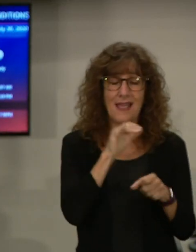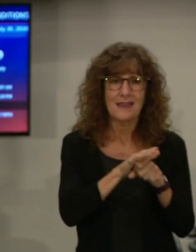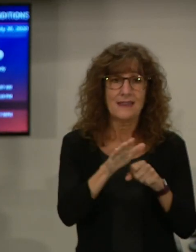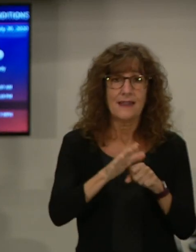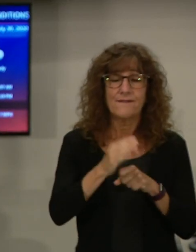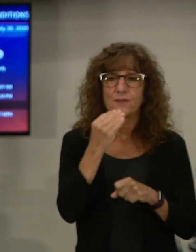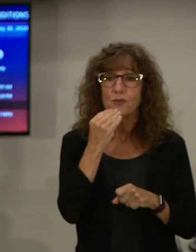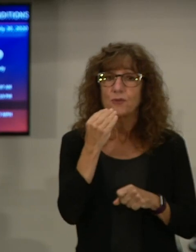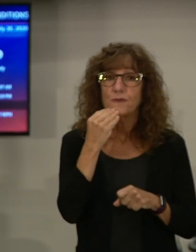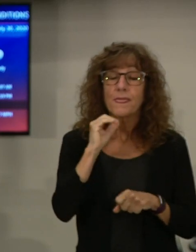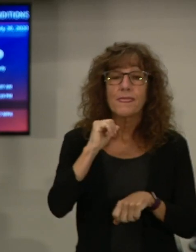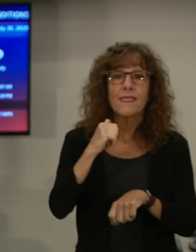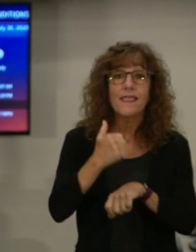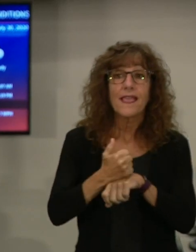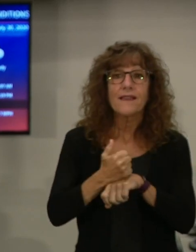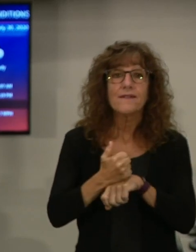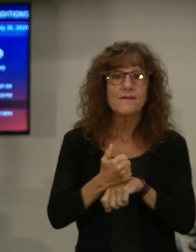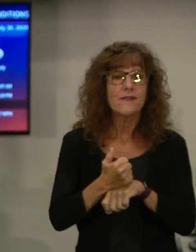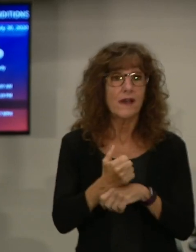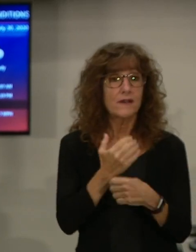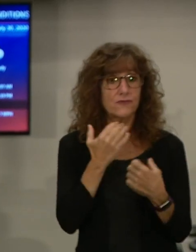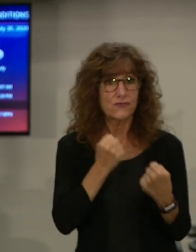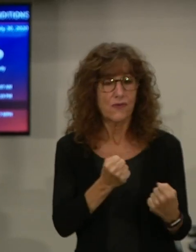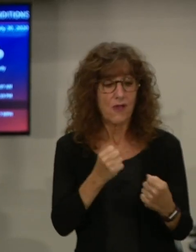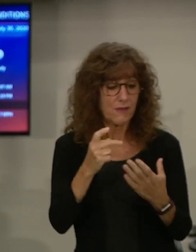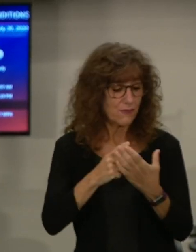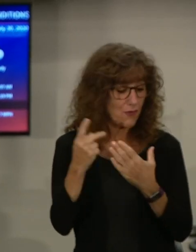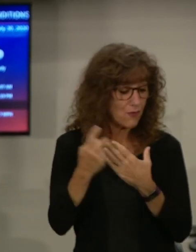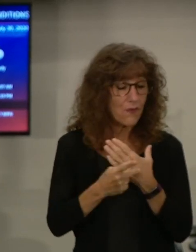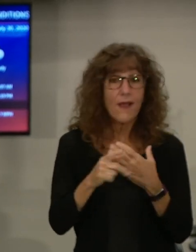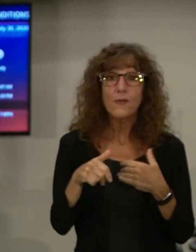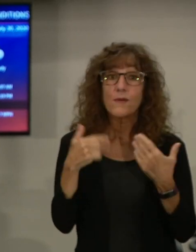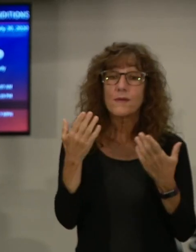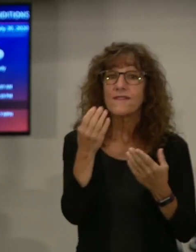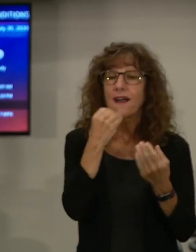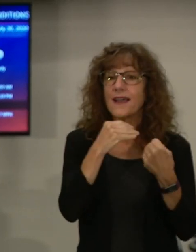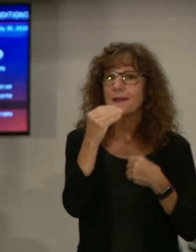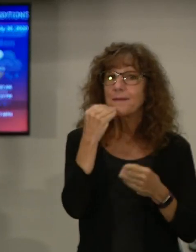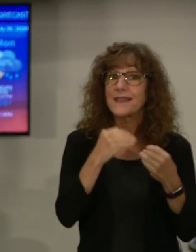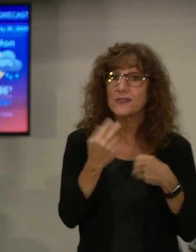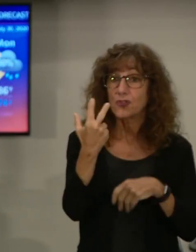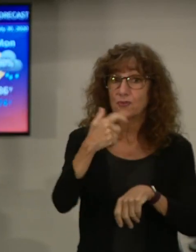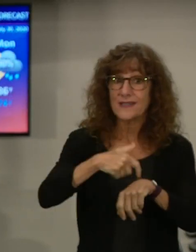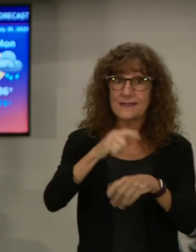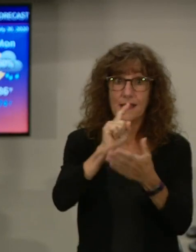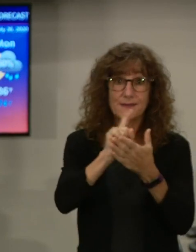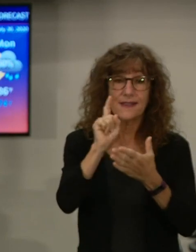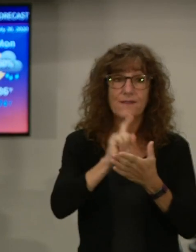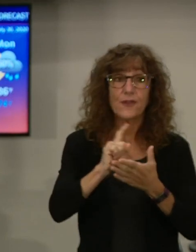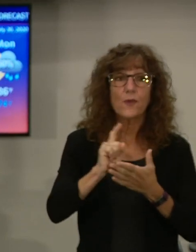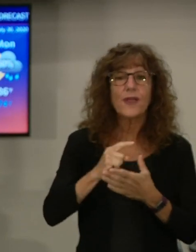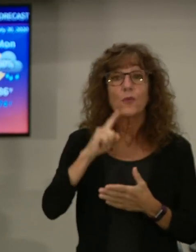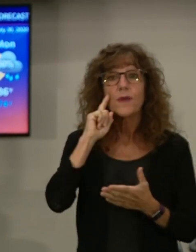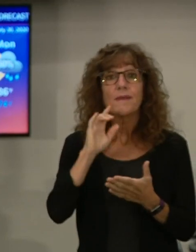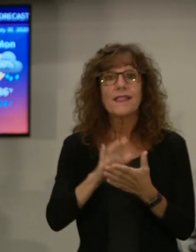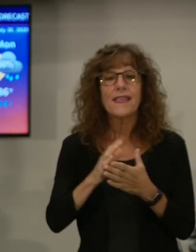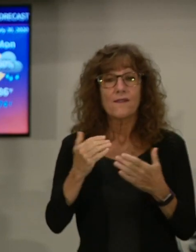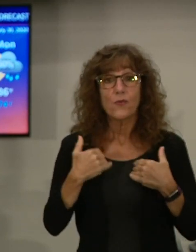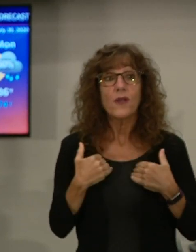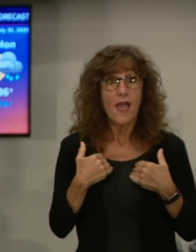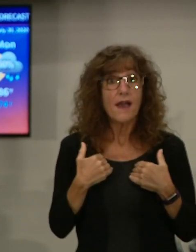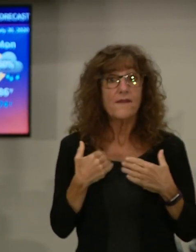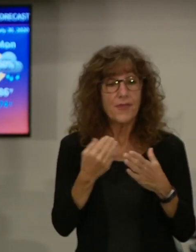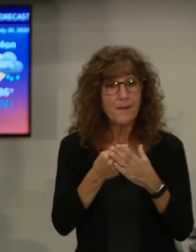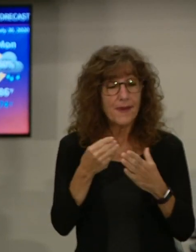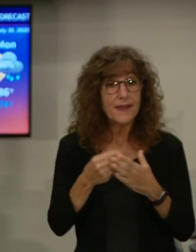we have put together a really robust program that will provide those meals at least 3 times a week. We believe that we have the resources to